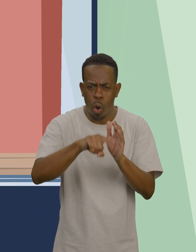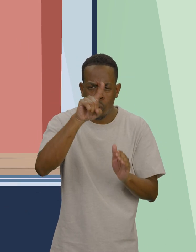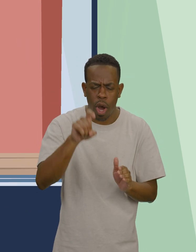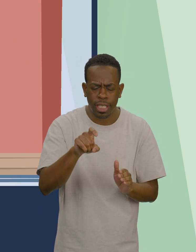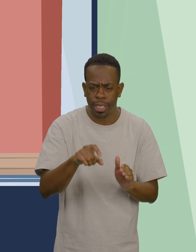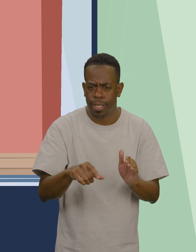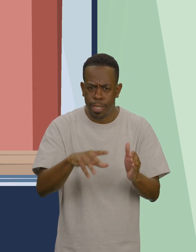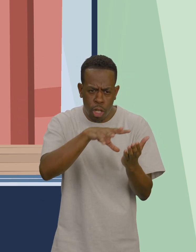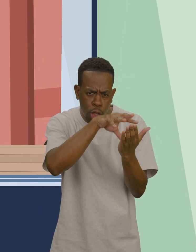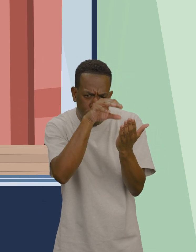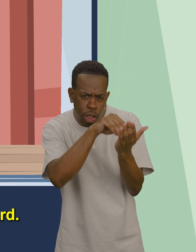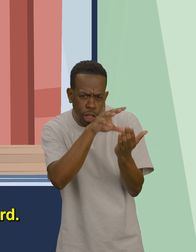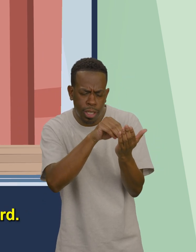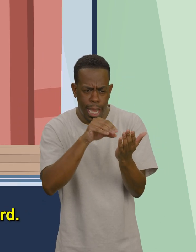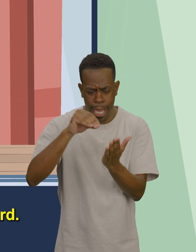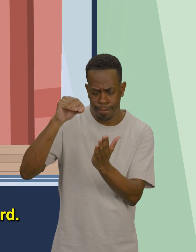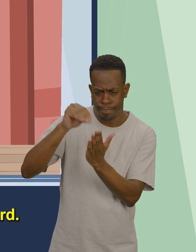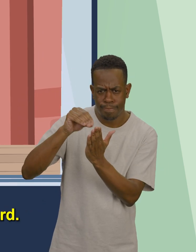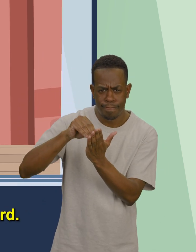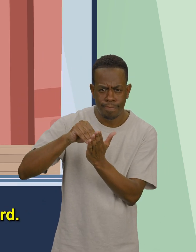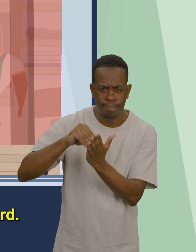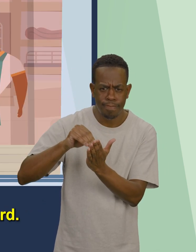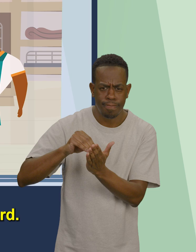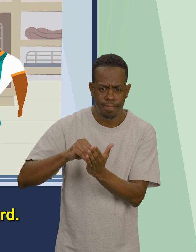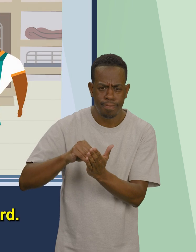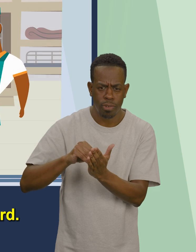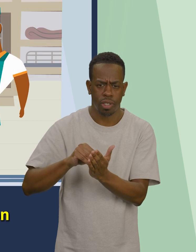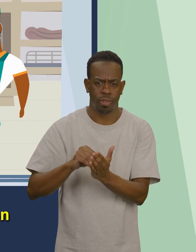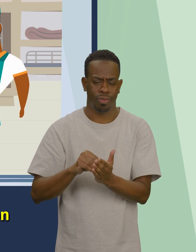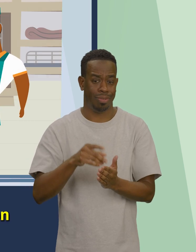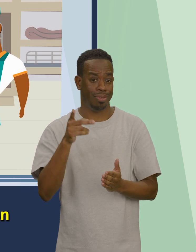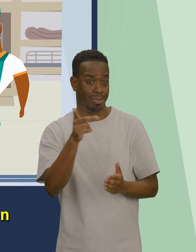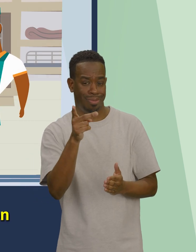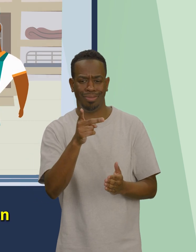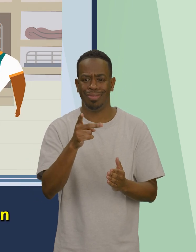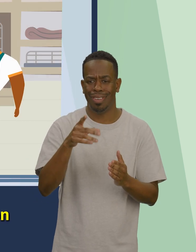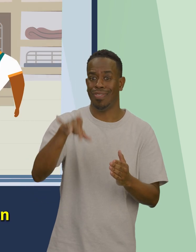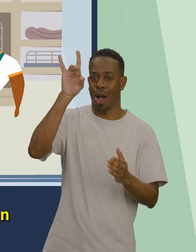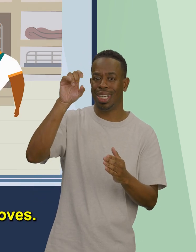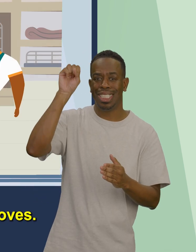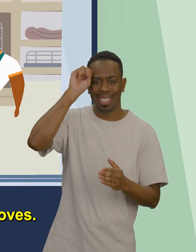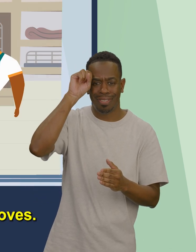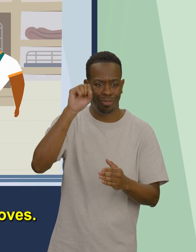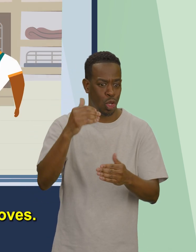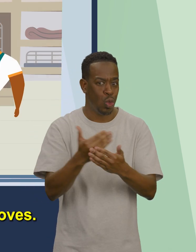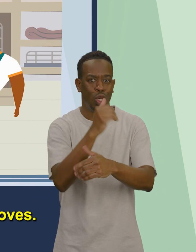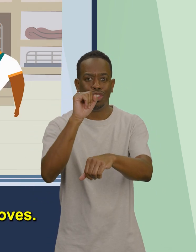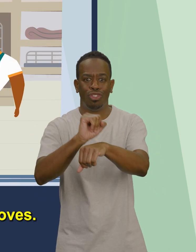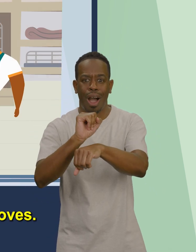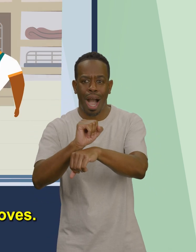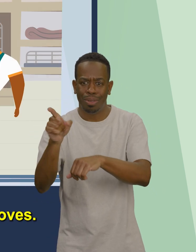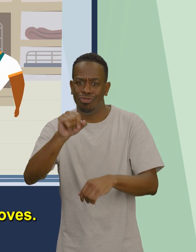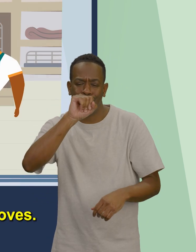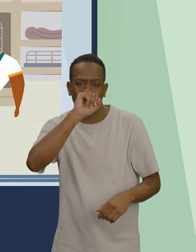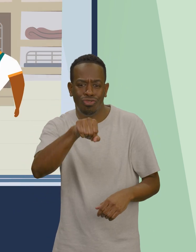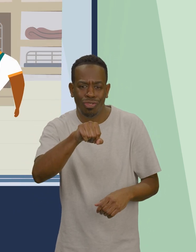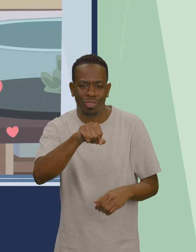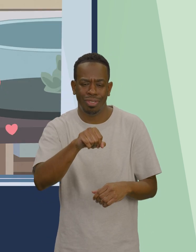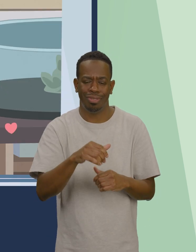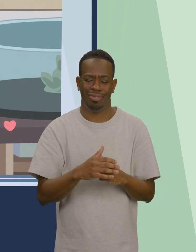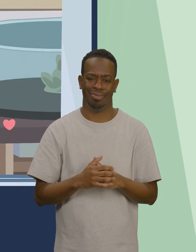questions, listened to Steven, and acted upon what he heard. Together, they found Steven a new paid internship that he